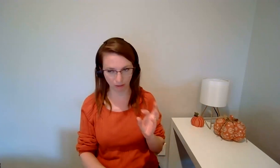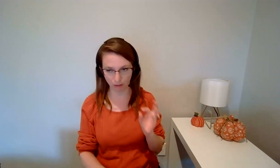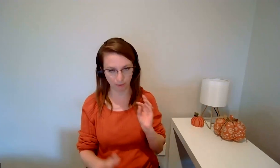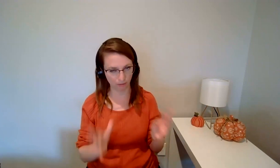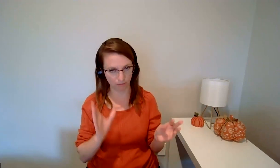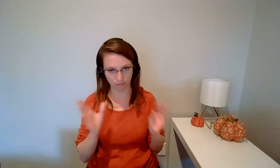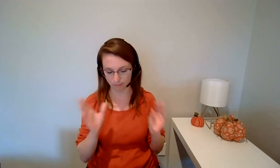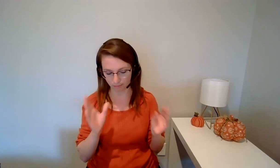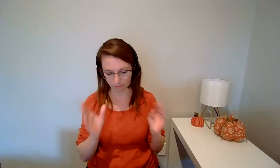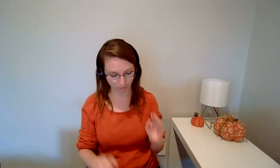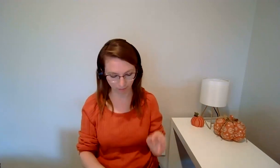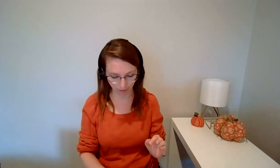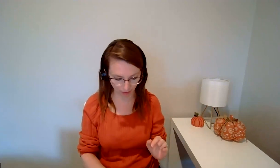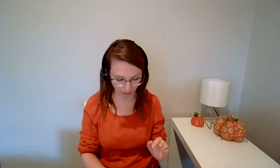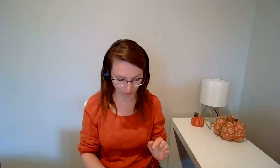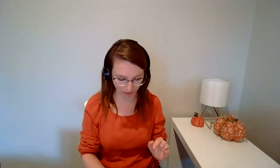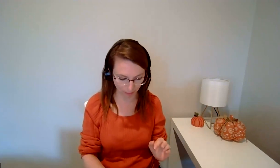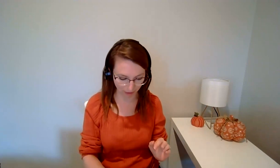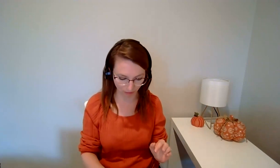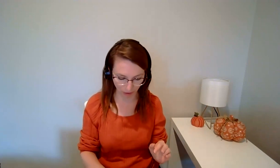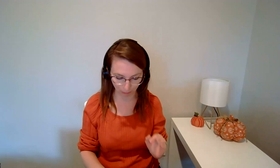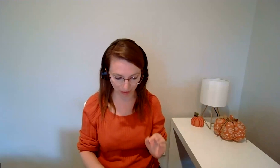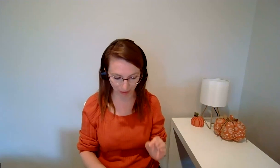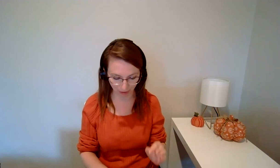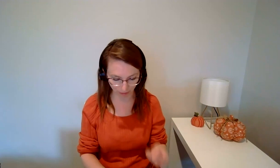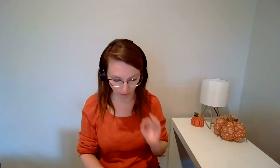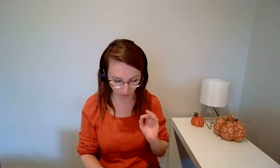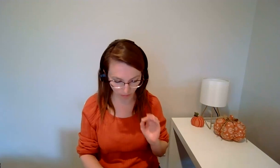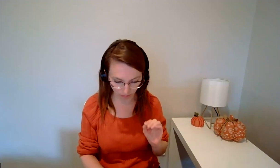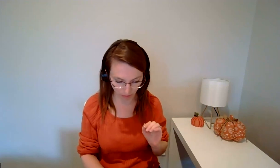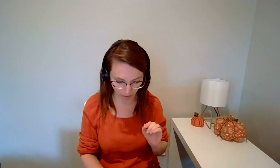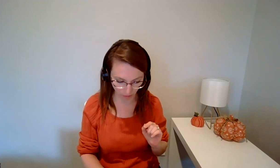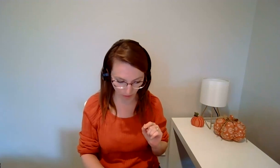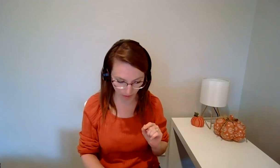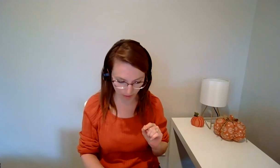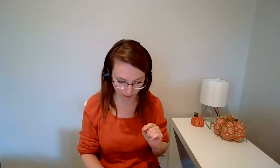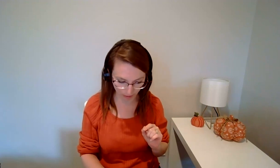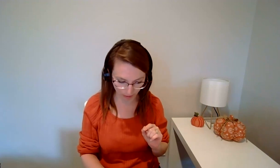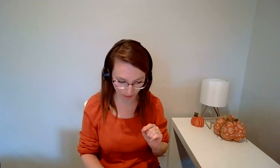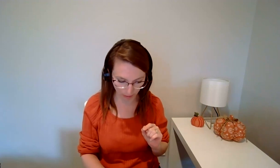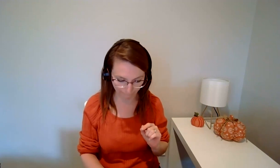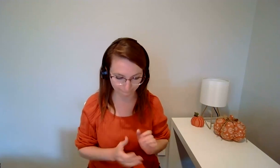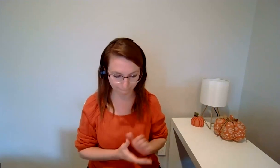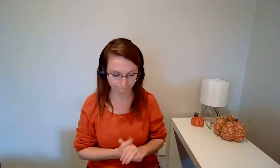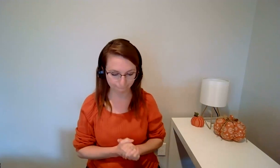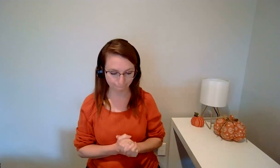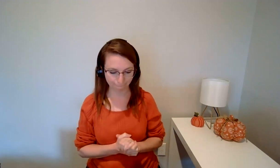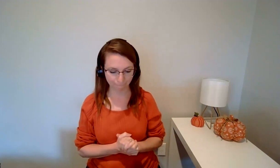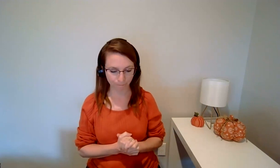very common thing to mix up at the very beginning. So no worries. All right.